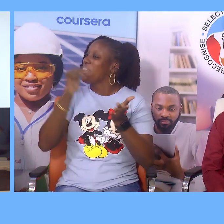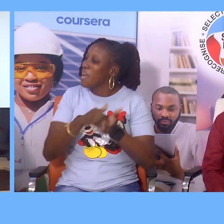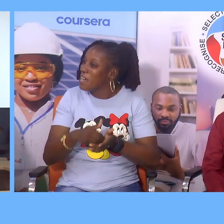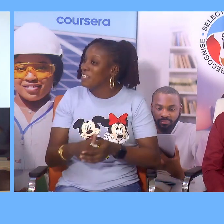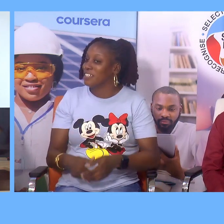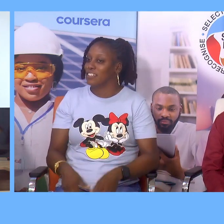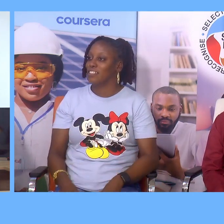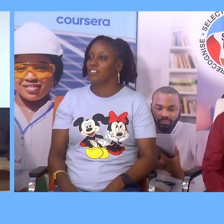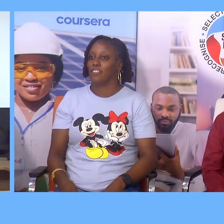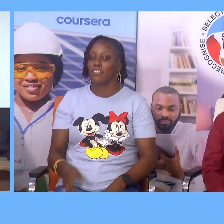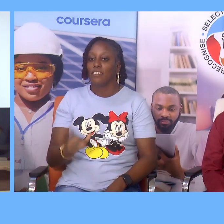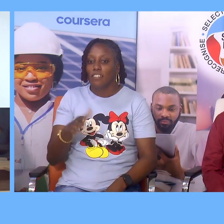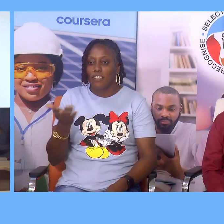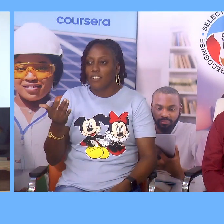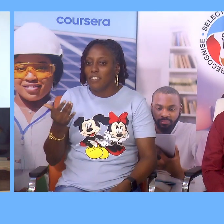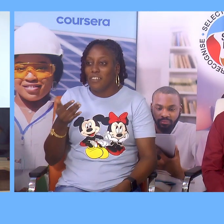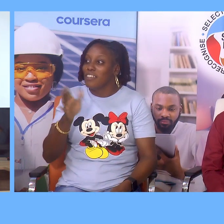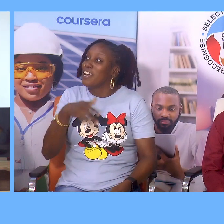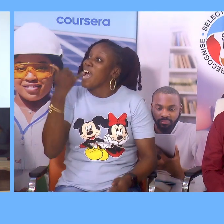phone.